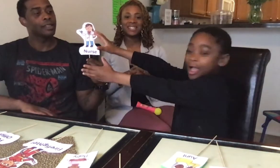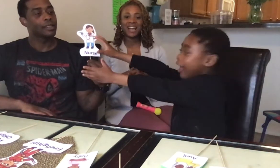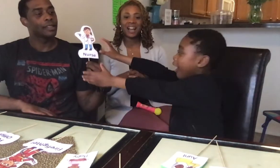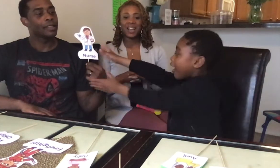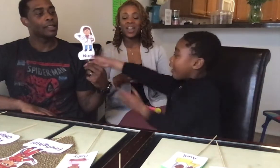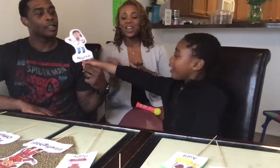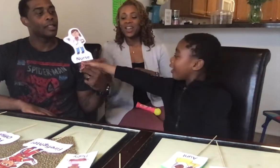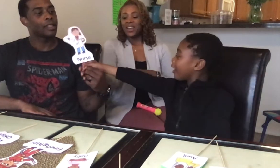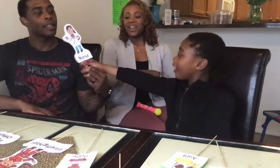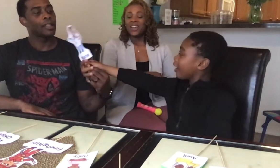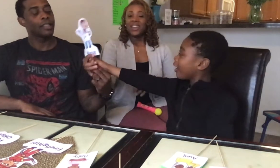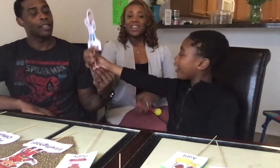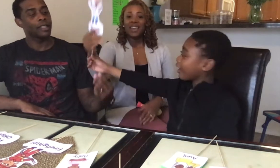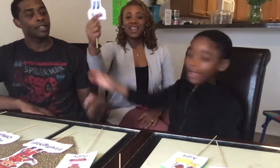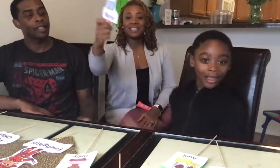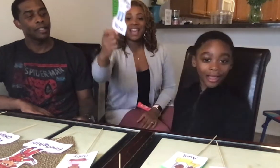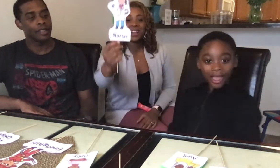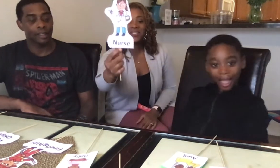tock. Is that correct,